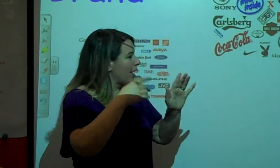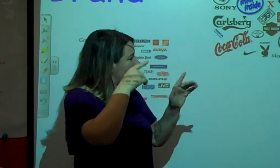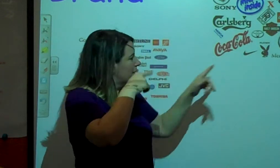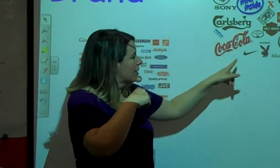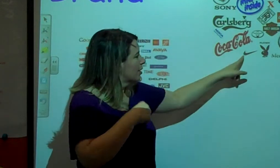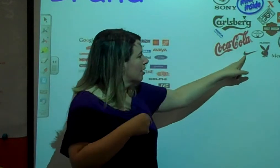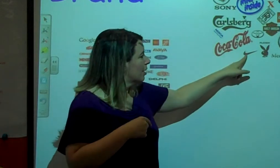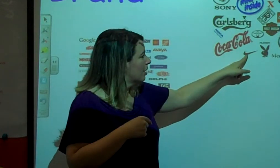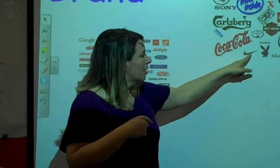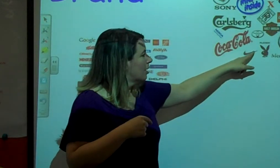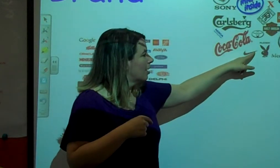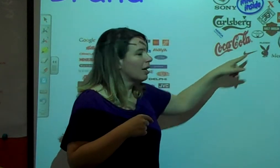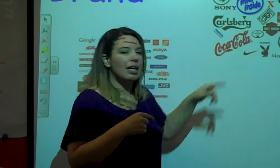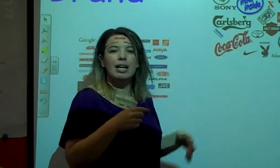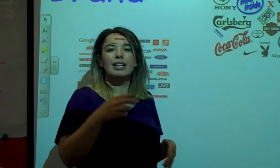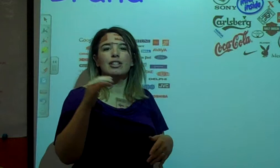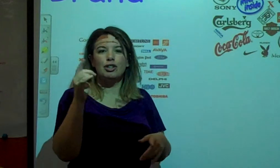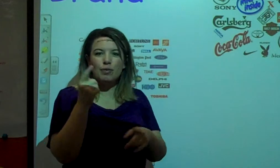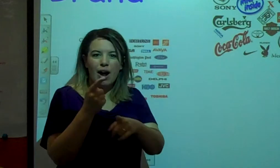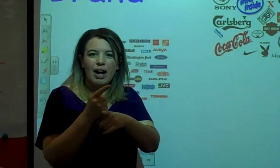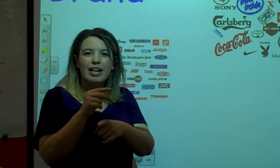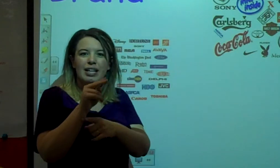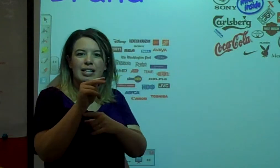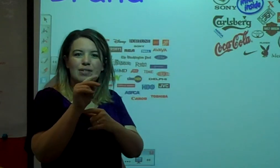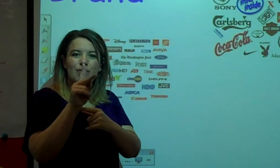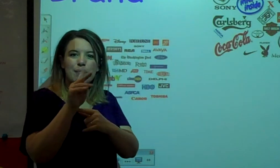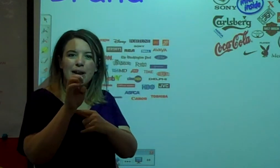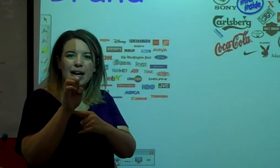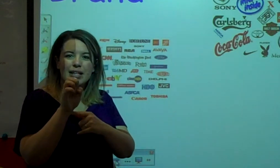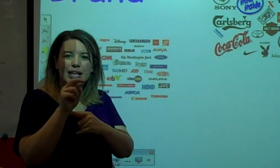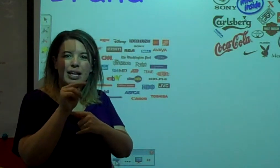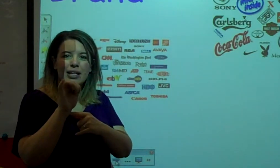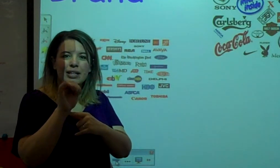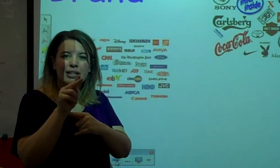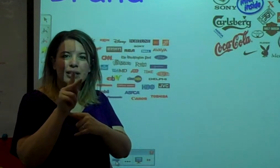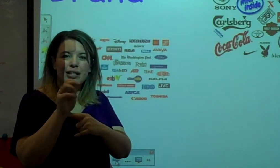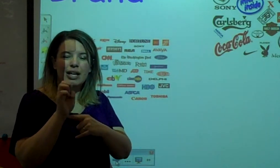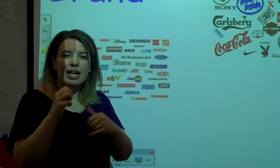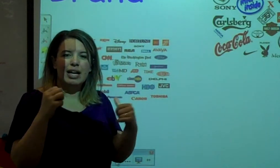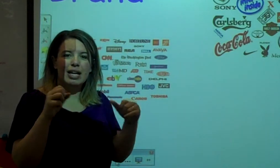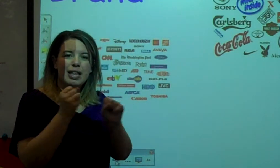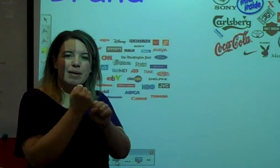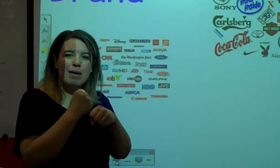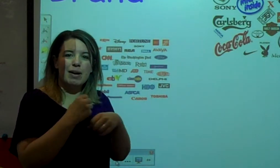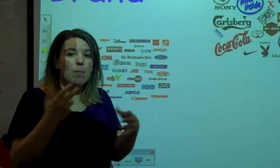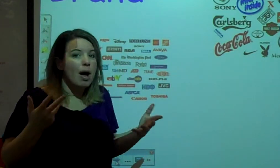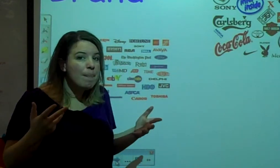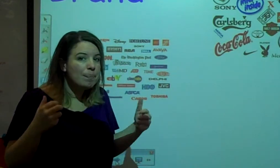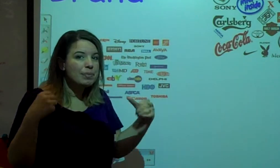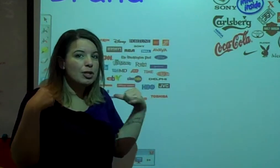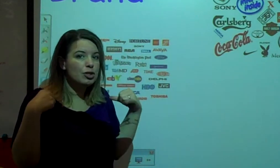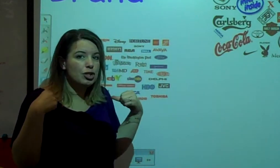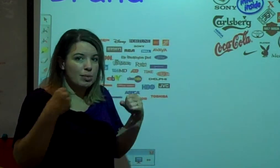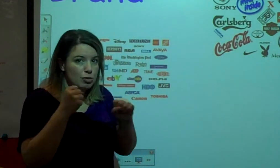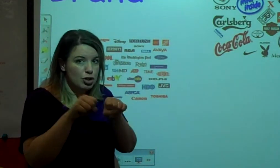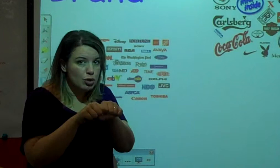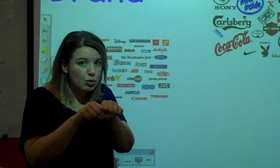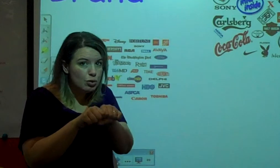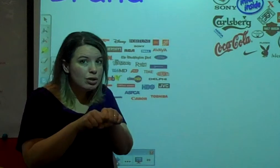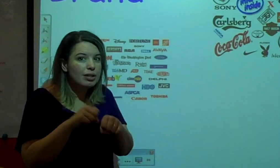brand. You're right, it is from Nike. And they make what? Gym shoes.